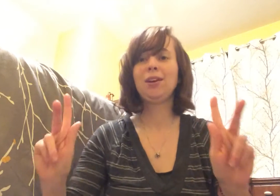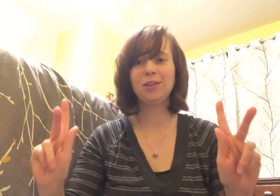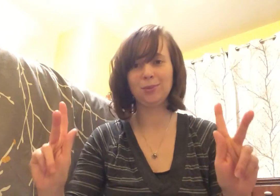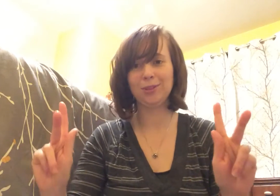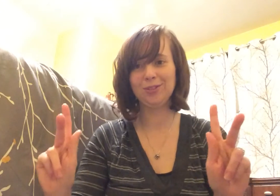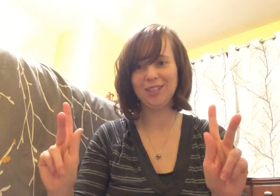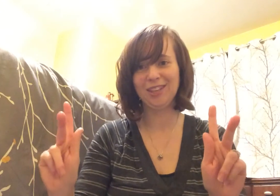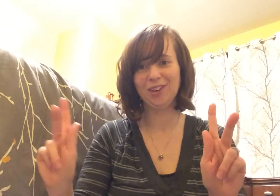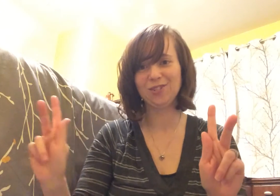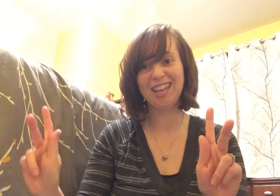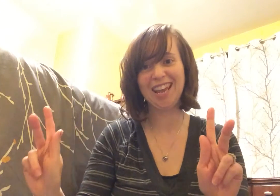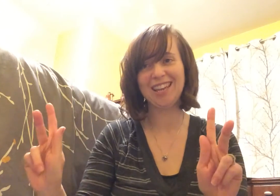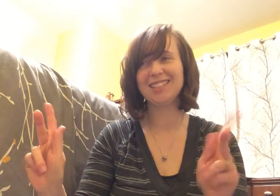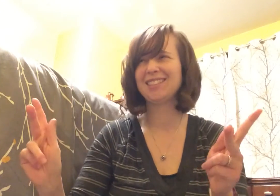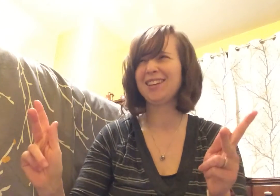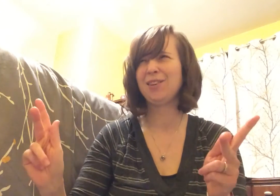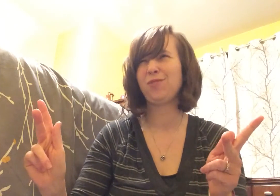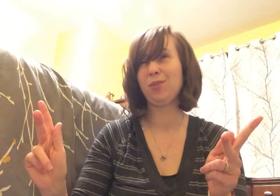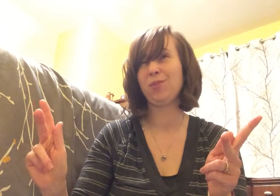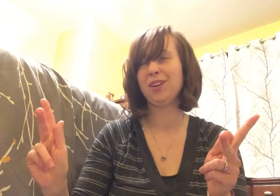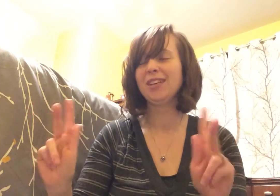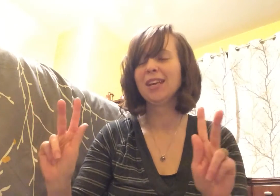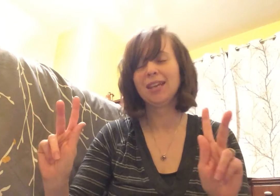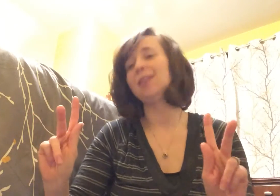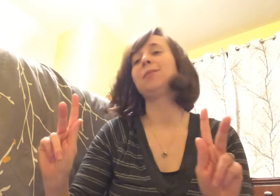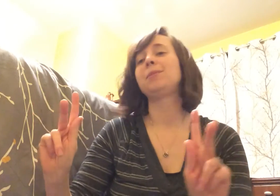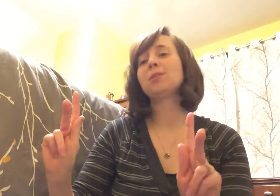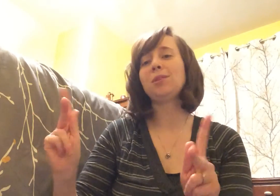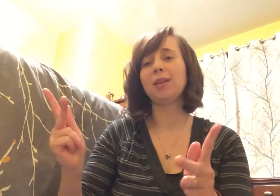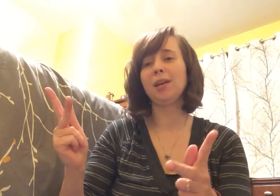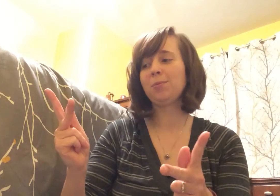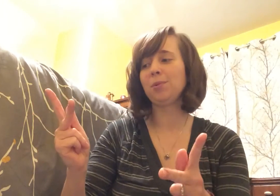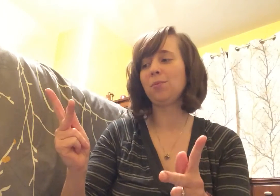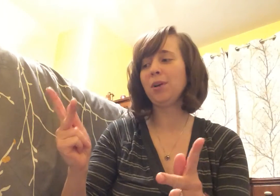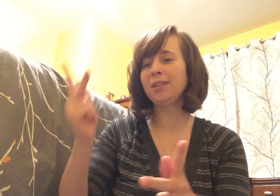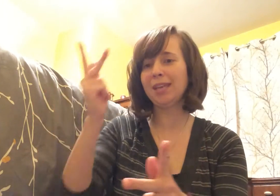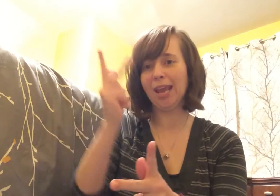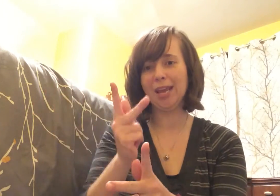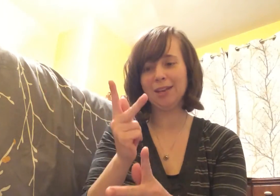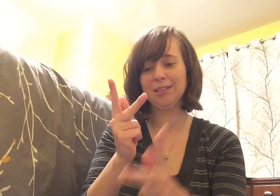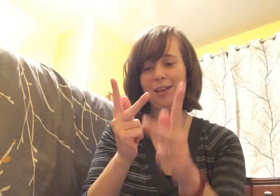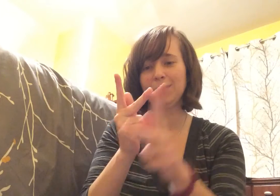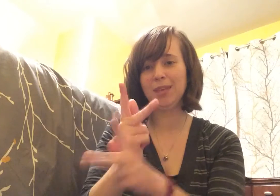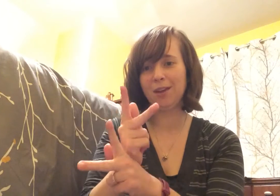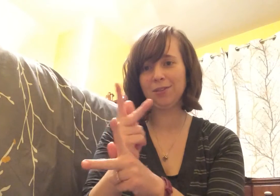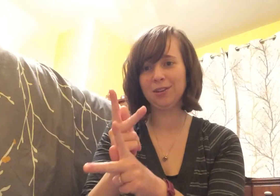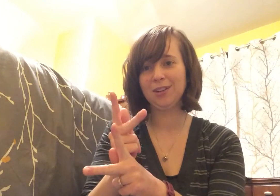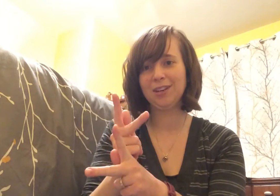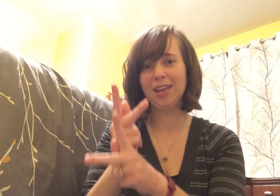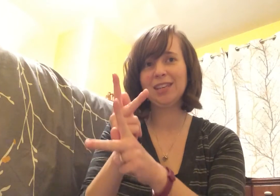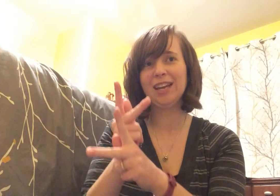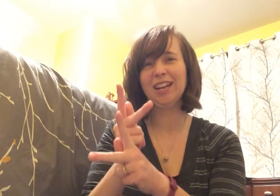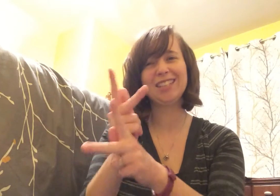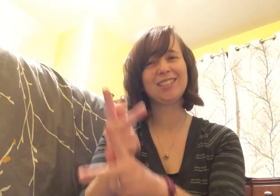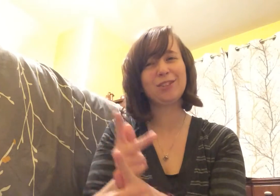is with using the letter K, is kind of ironic. So you kind of put one K on top of the other, and kind of like stirring